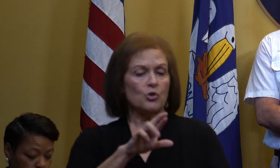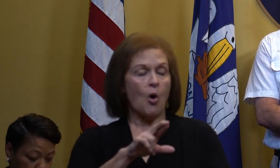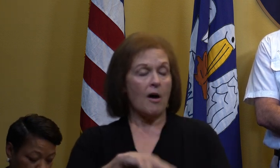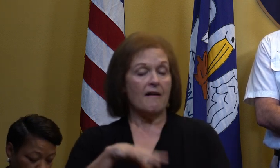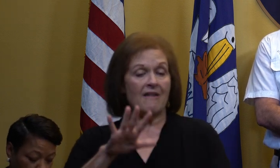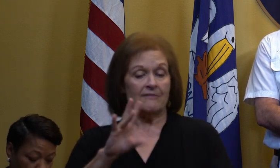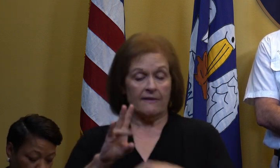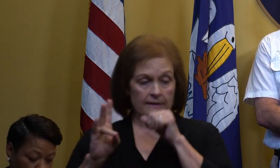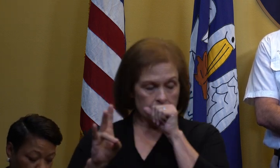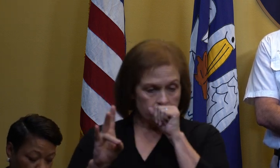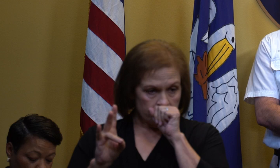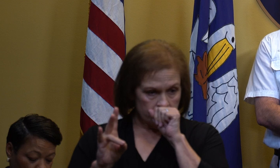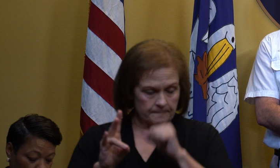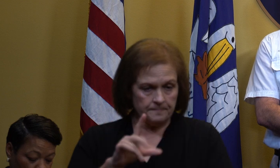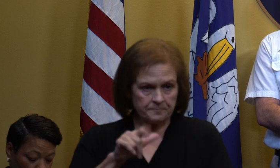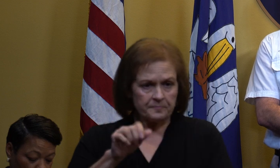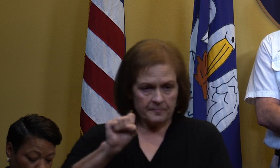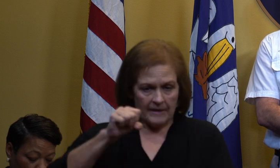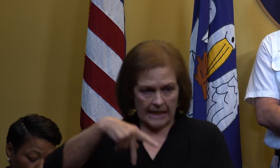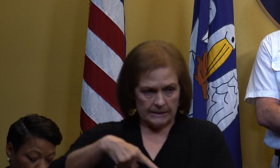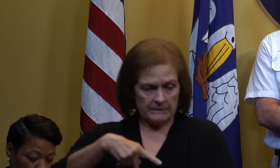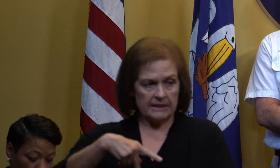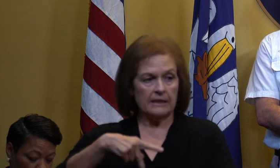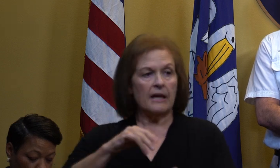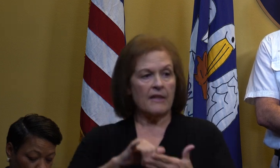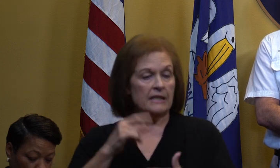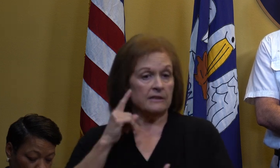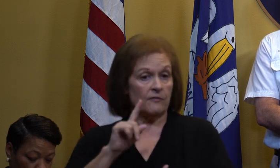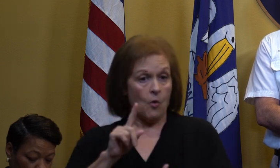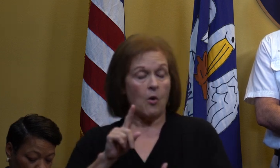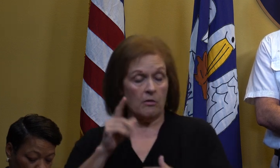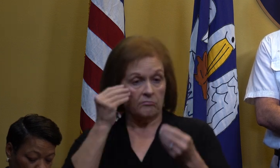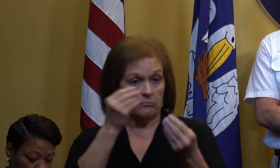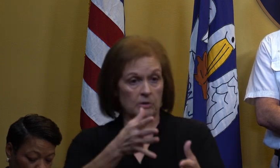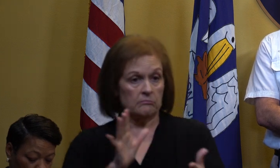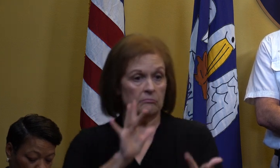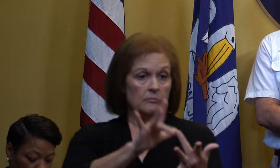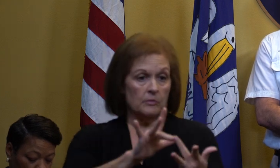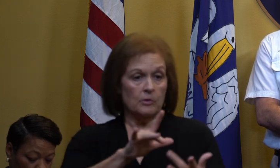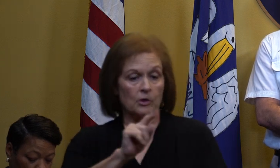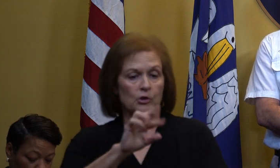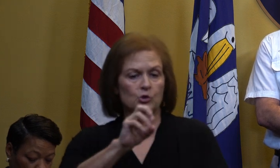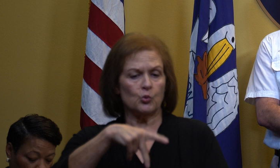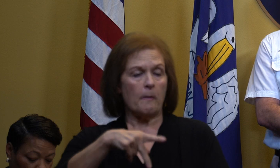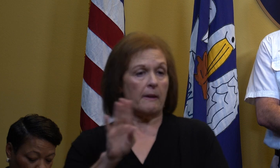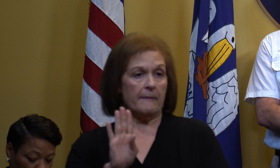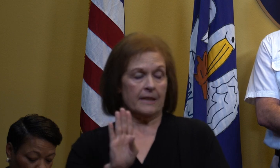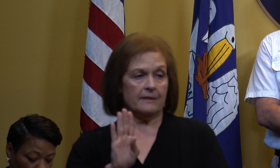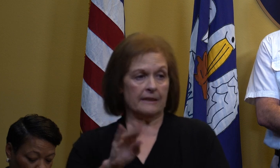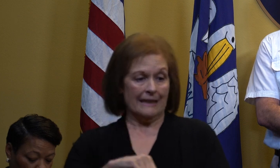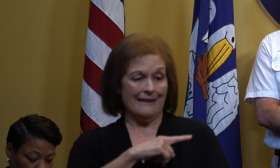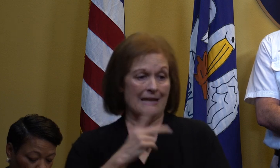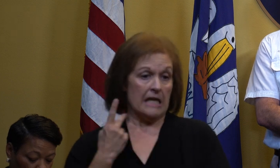577. That would be star LSP. And that goes to the nearest troop. Of course, in this case, it would be Troop B here in Kenner. So